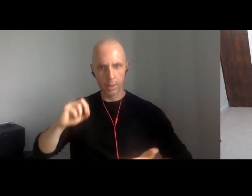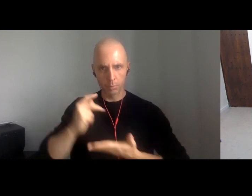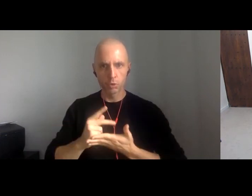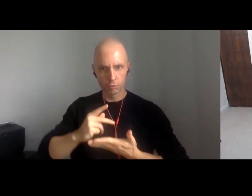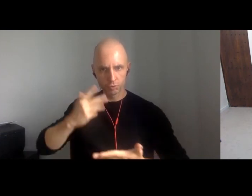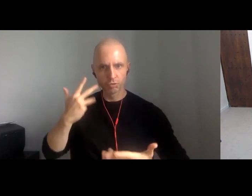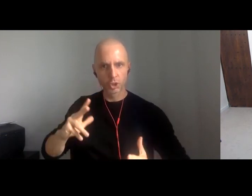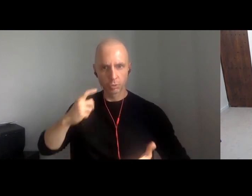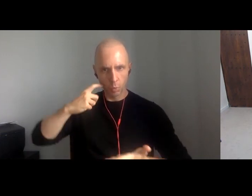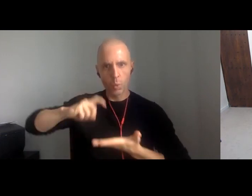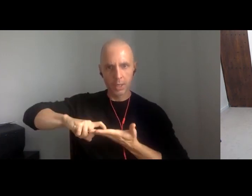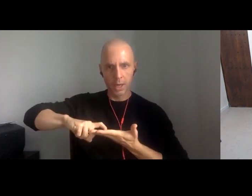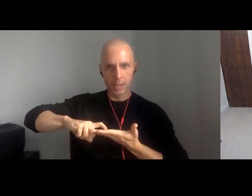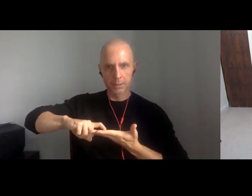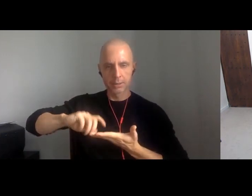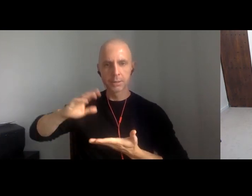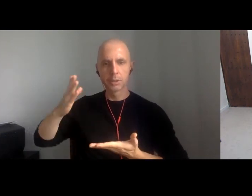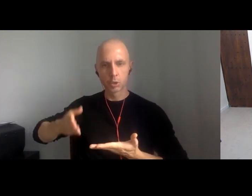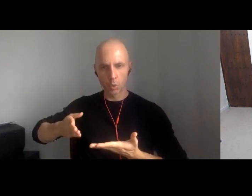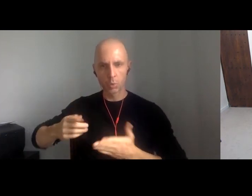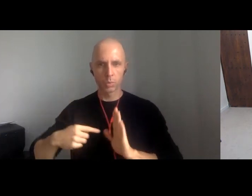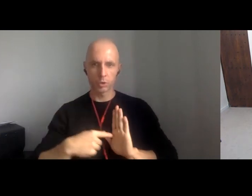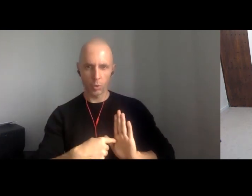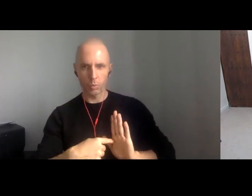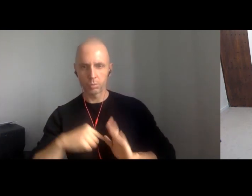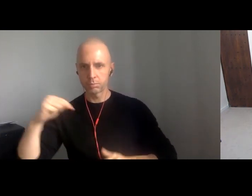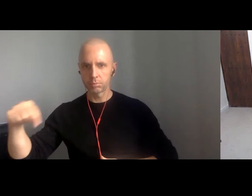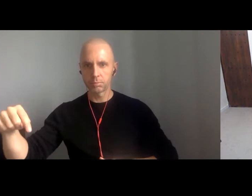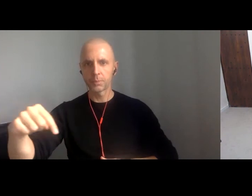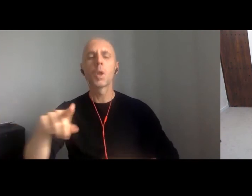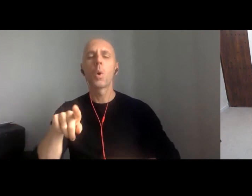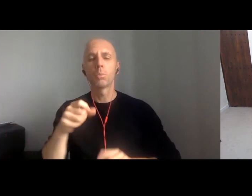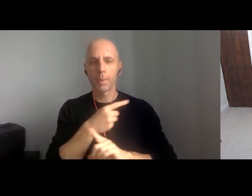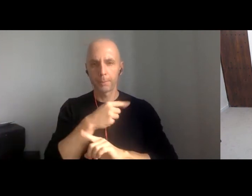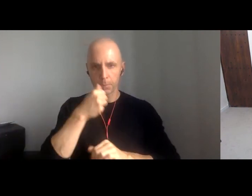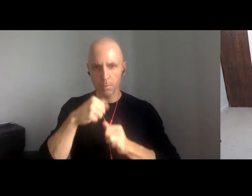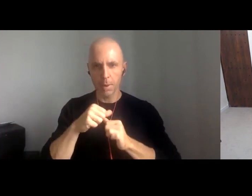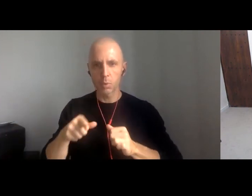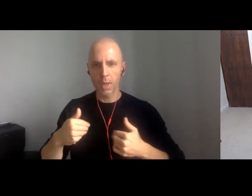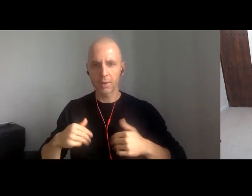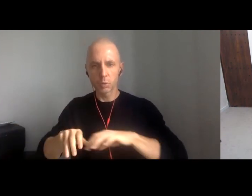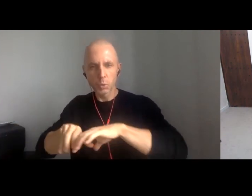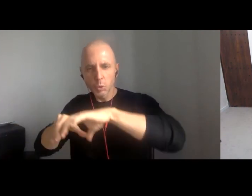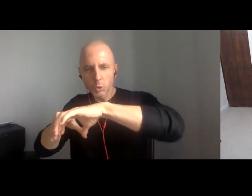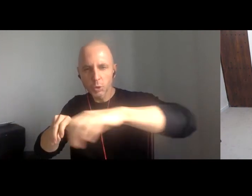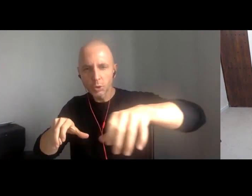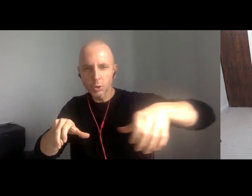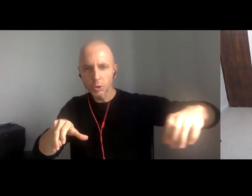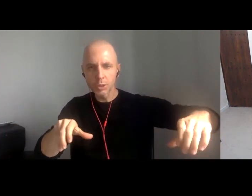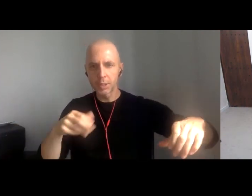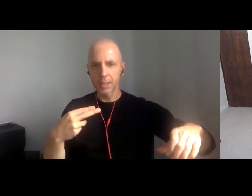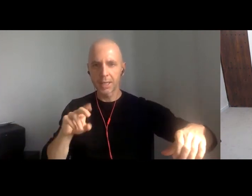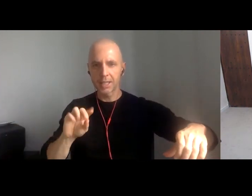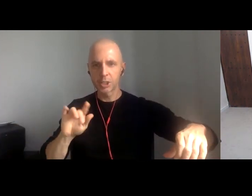One obvious one, if you remember, we have lots of yew hedging in the gardens. Yew is